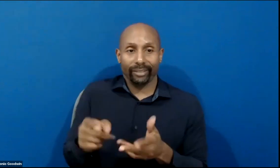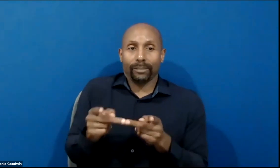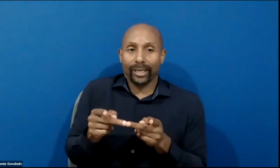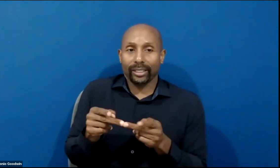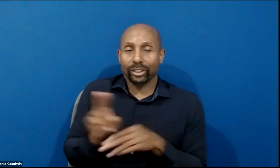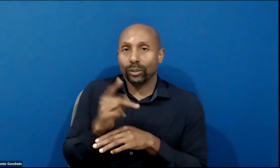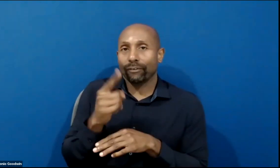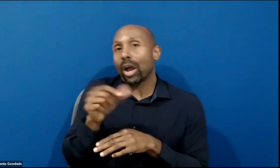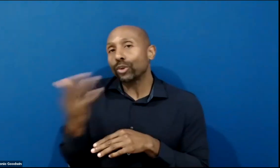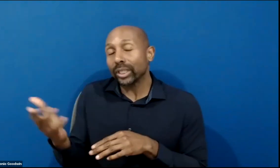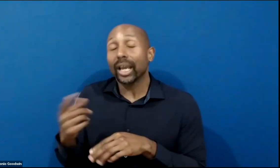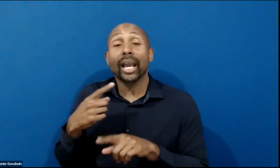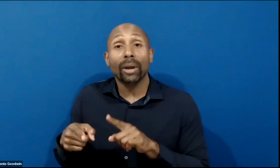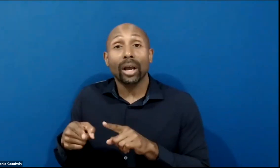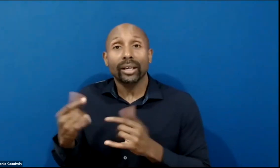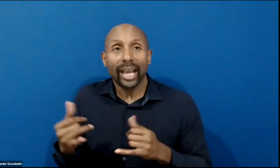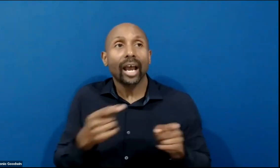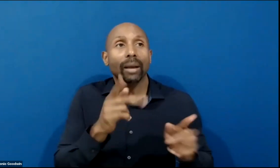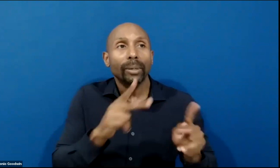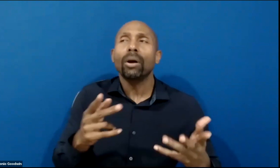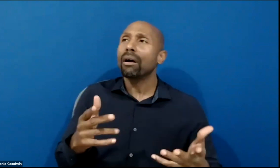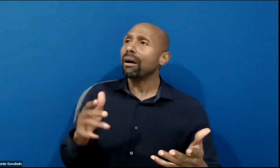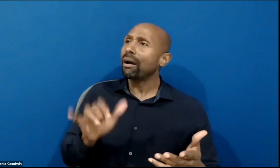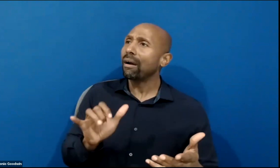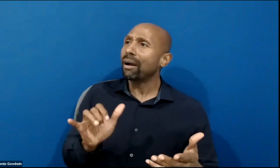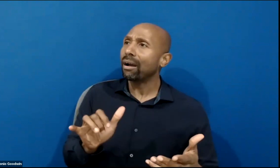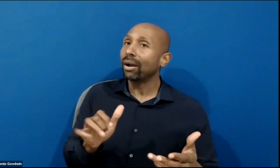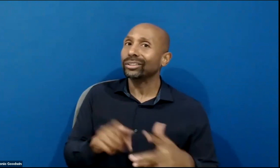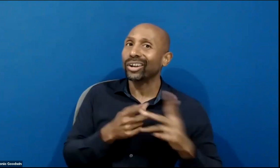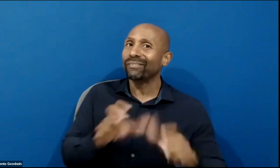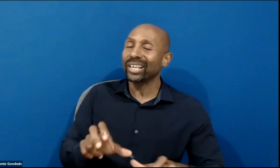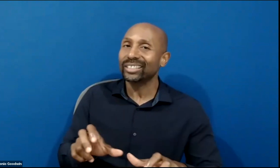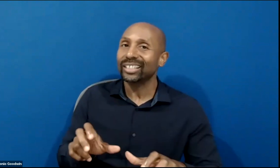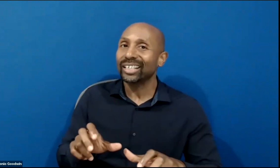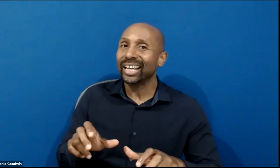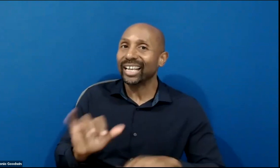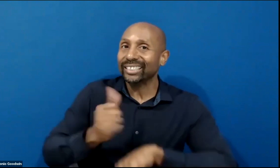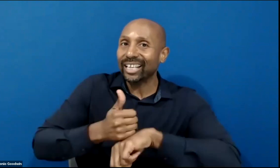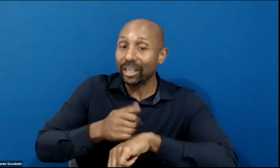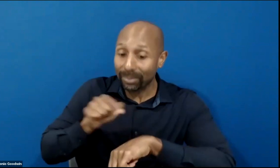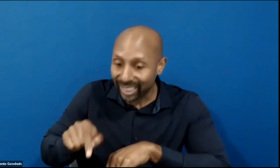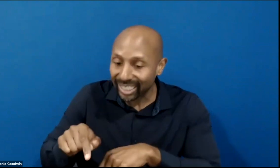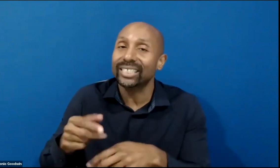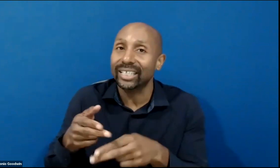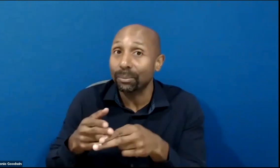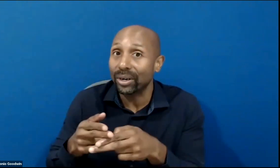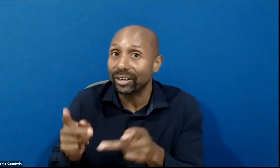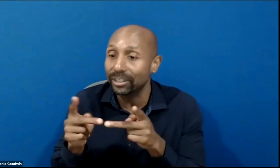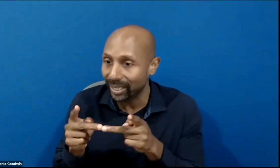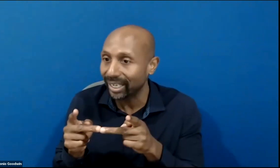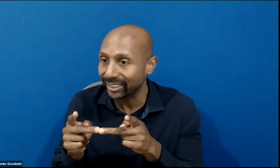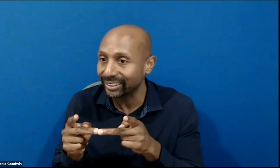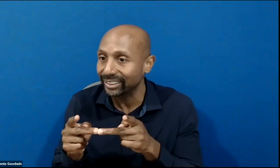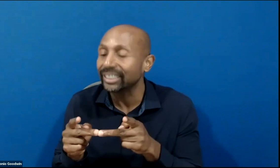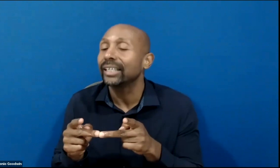it to the normal use and be used for walking and cycling was very